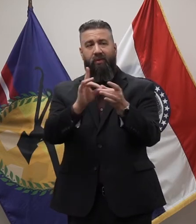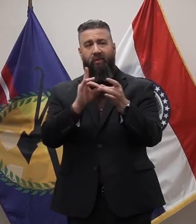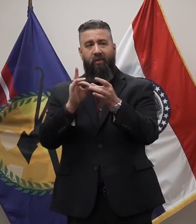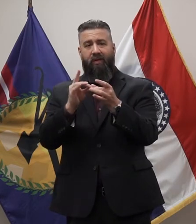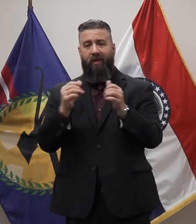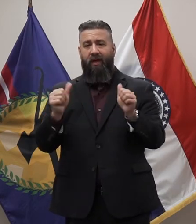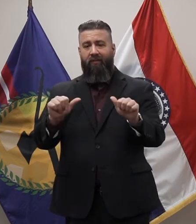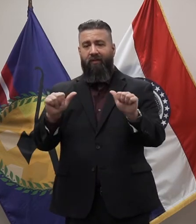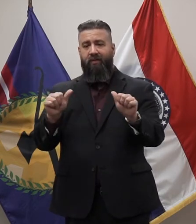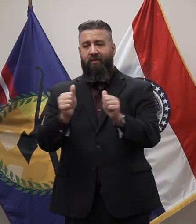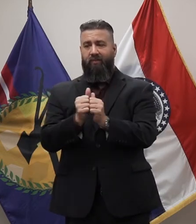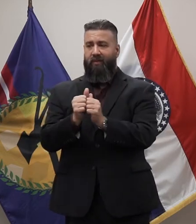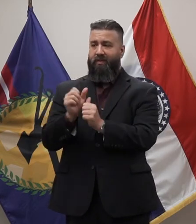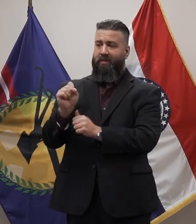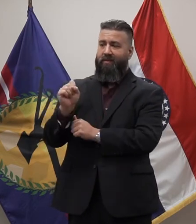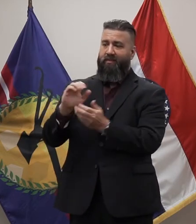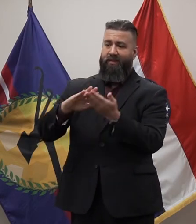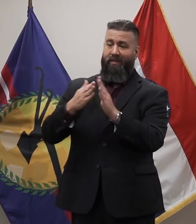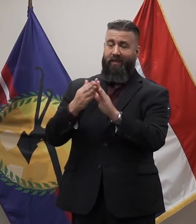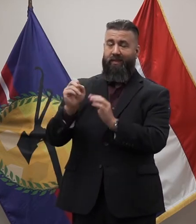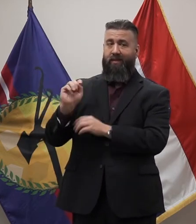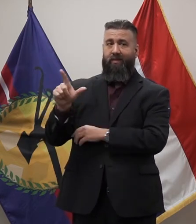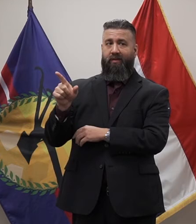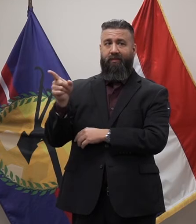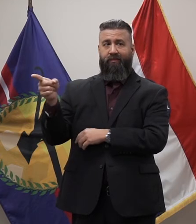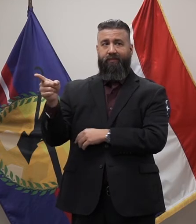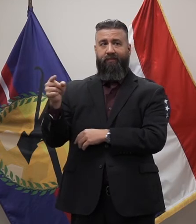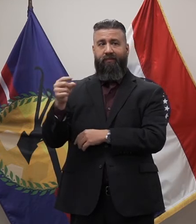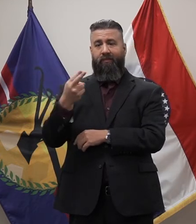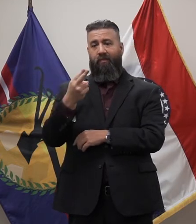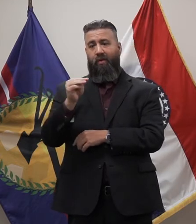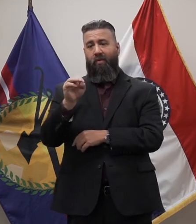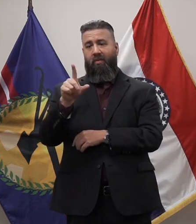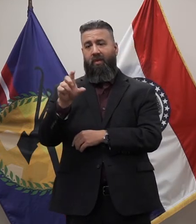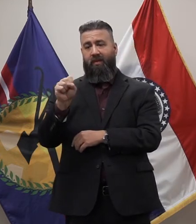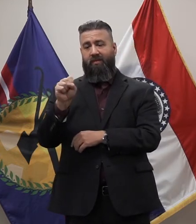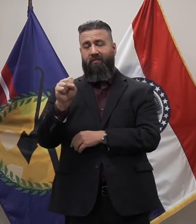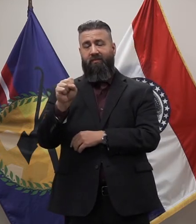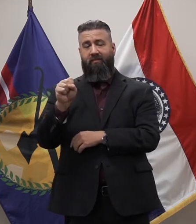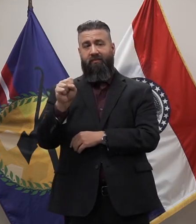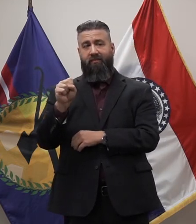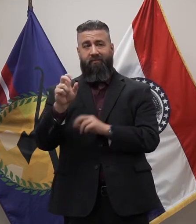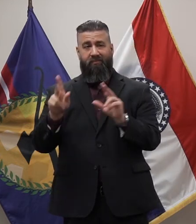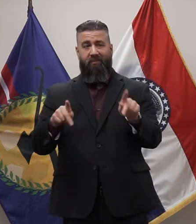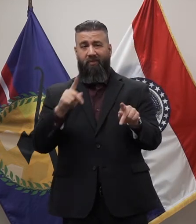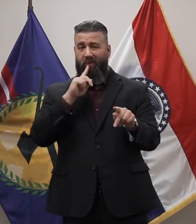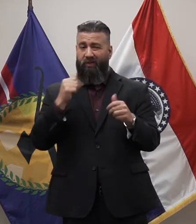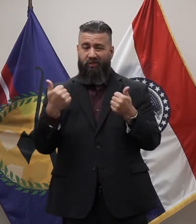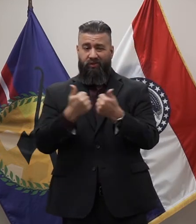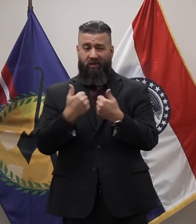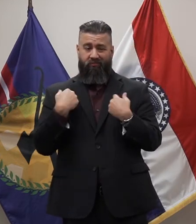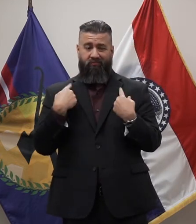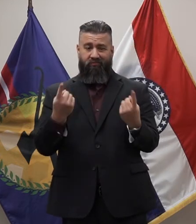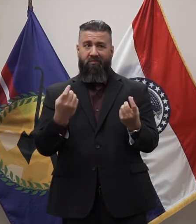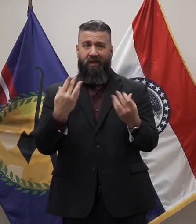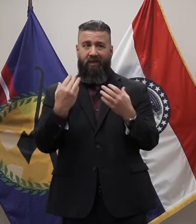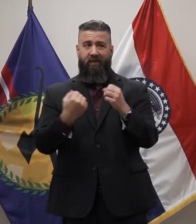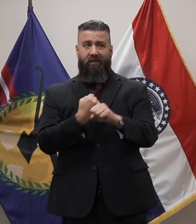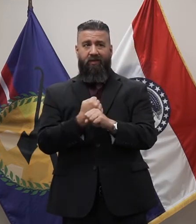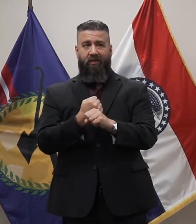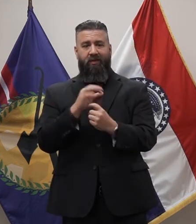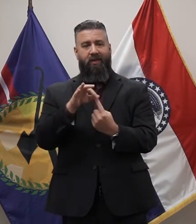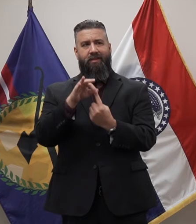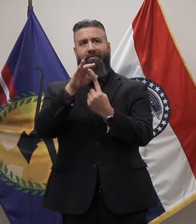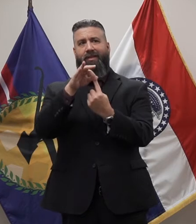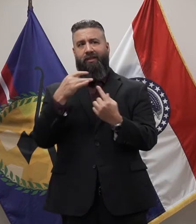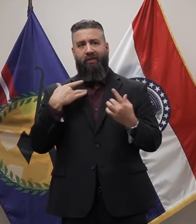their counterparts in the City of St. Louis. Homelessness has been a challenge in St. Louis County for decades. We're especially concerned about it when the temperature drops